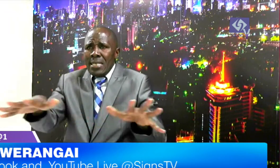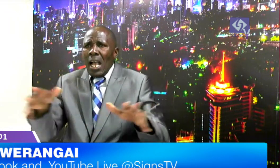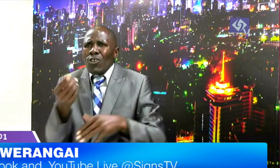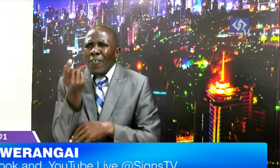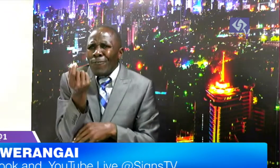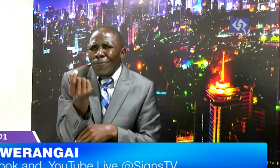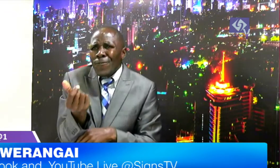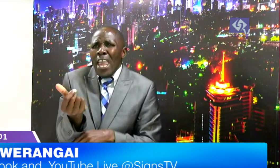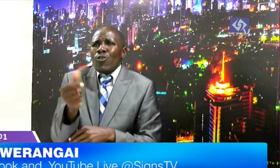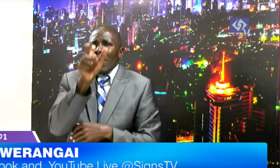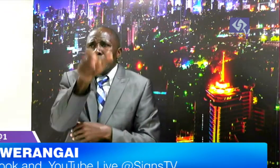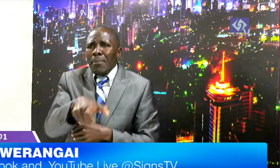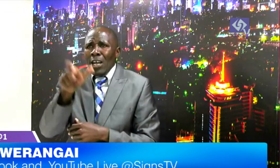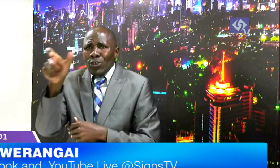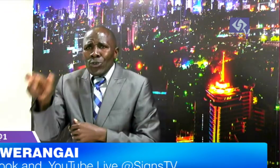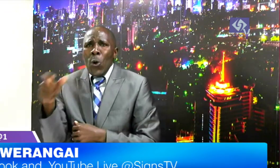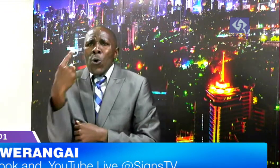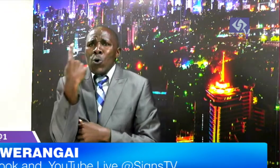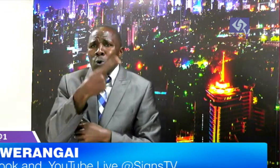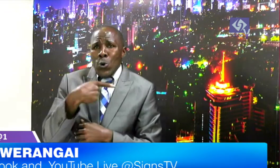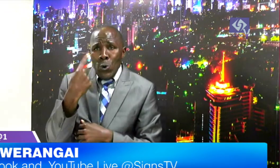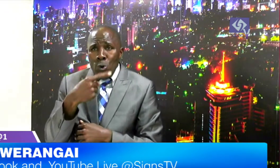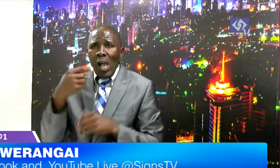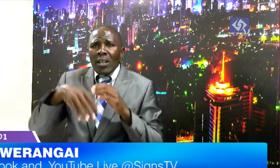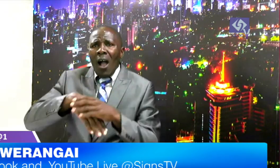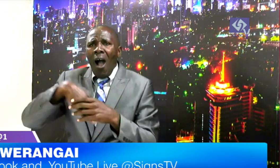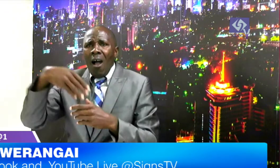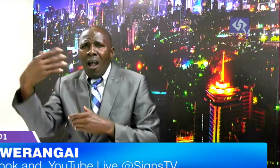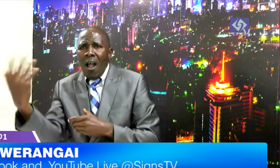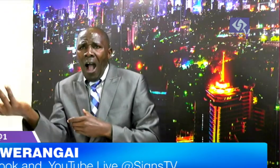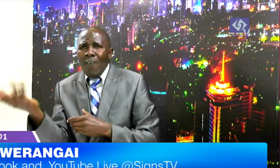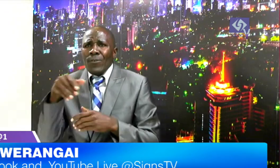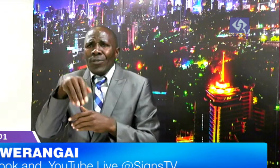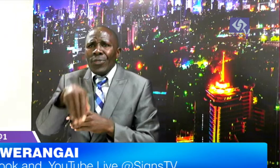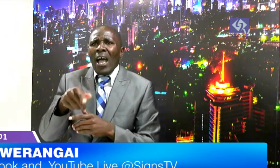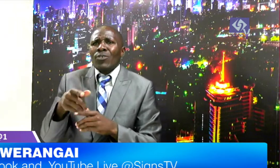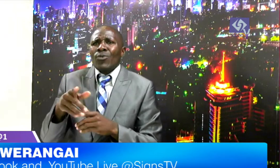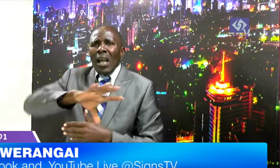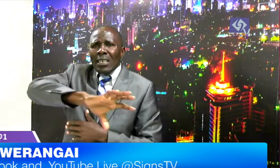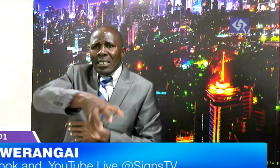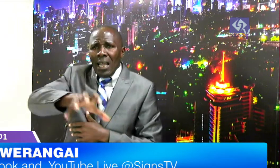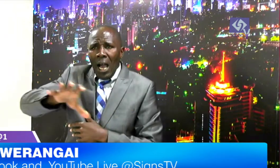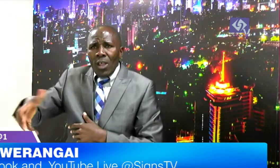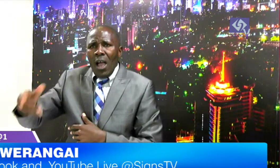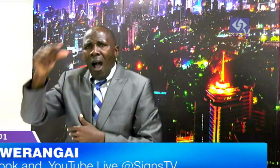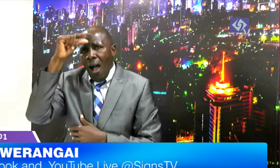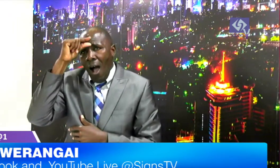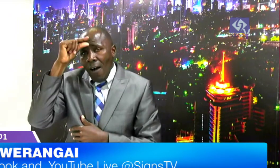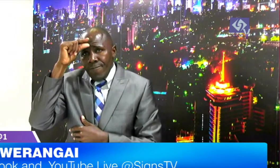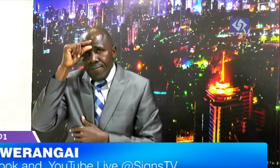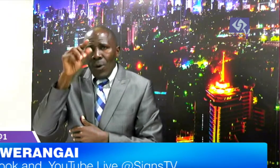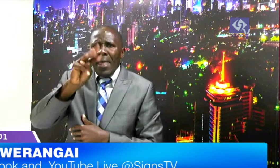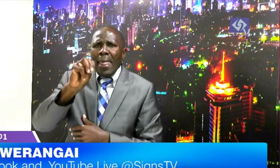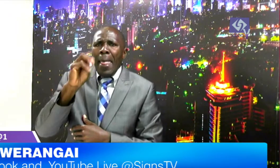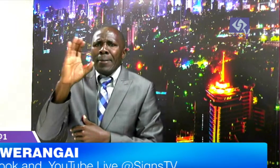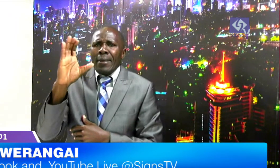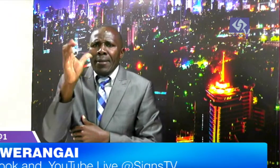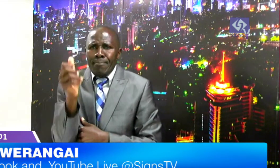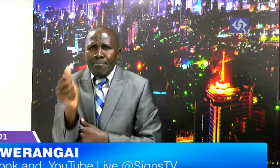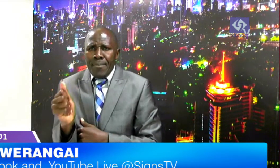to destabilize the county government. The MCAs said that the governor had done a good job in